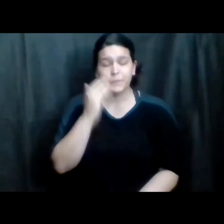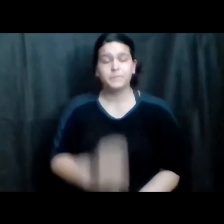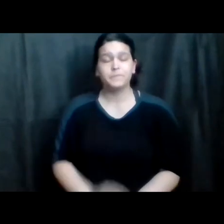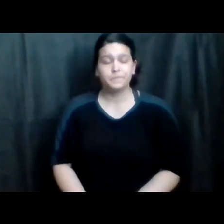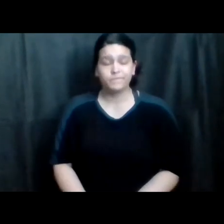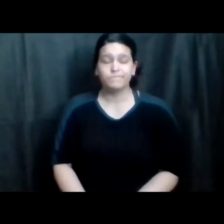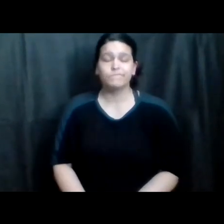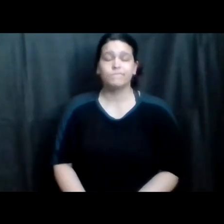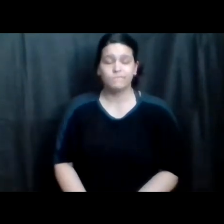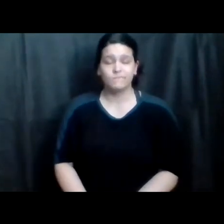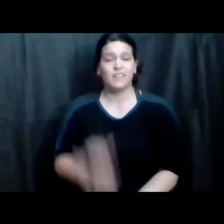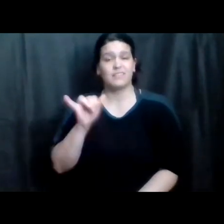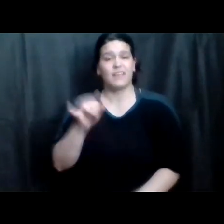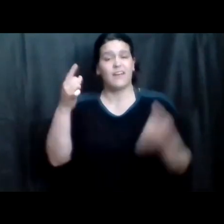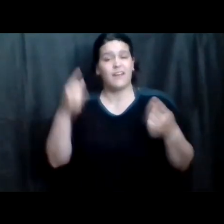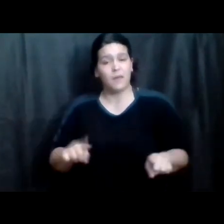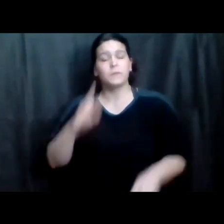it's because of